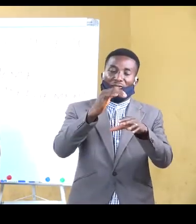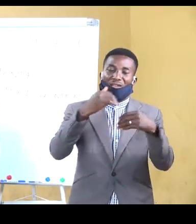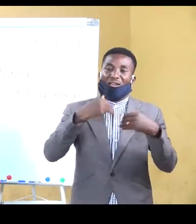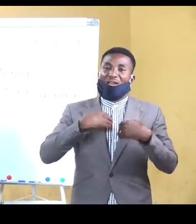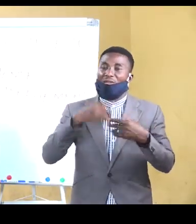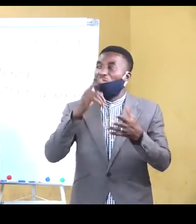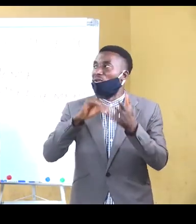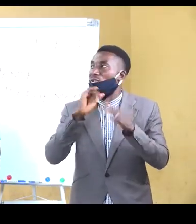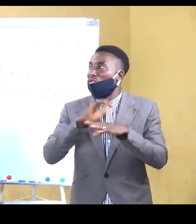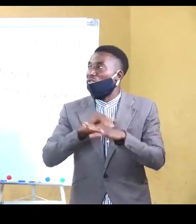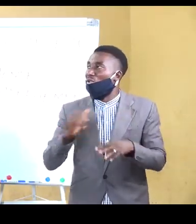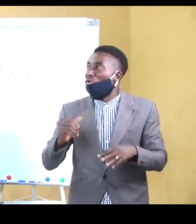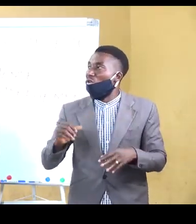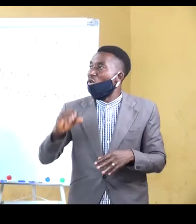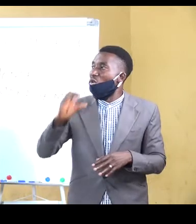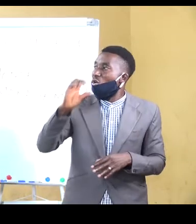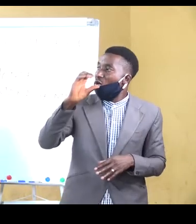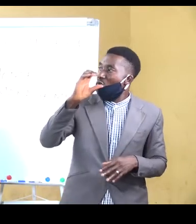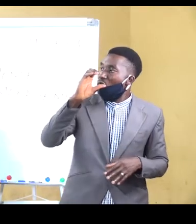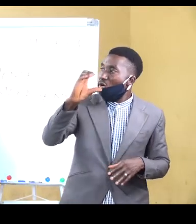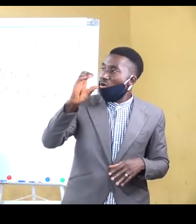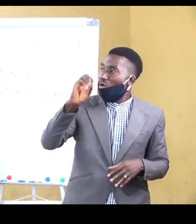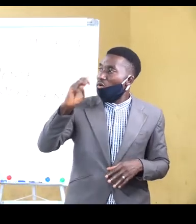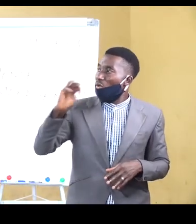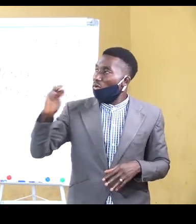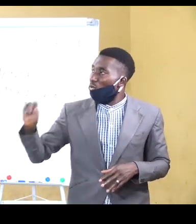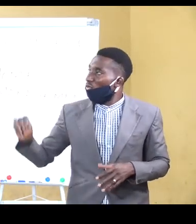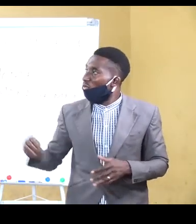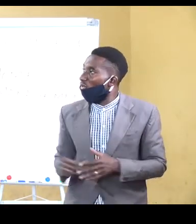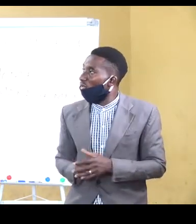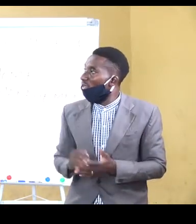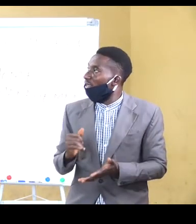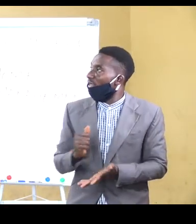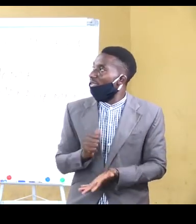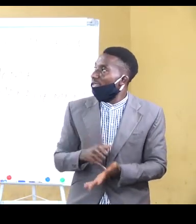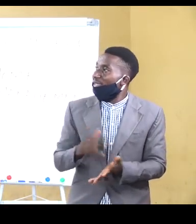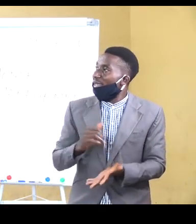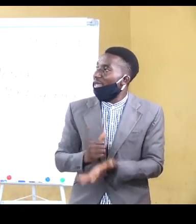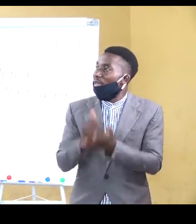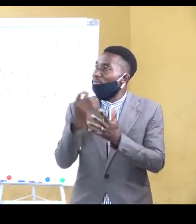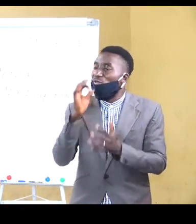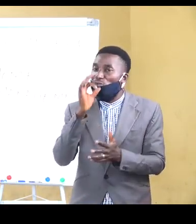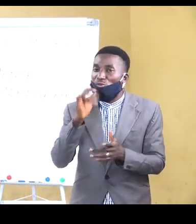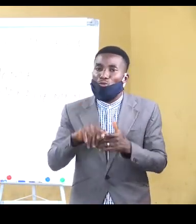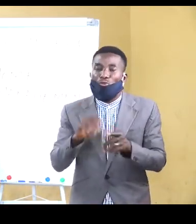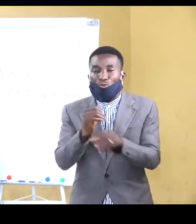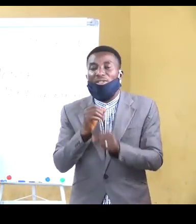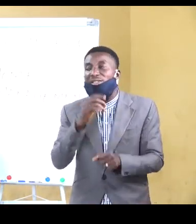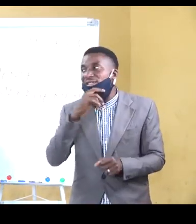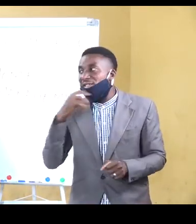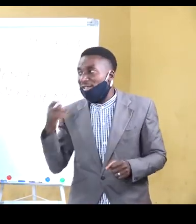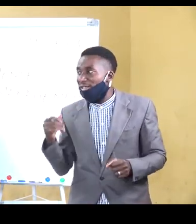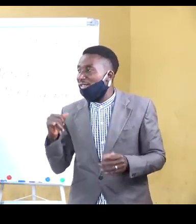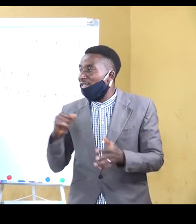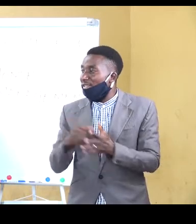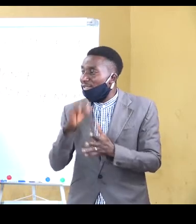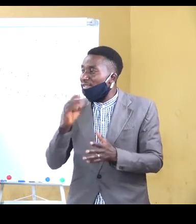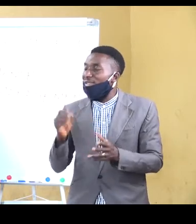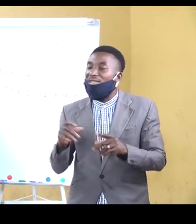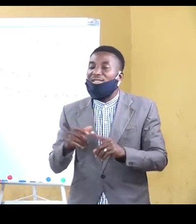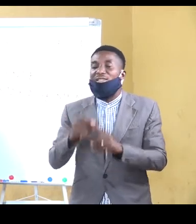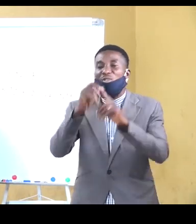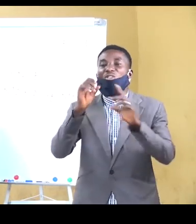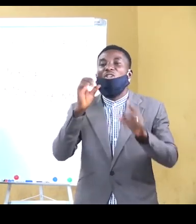which helps the food what? To get dried and also preserve. It gives it a special color